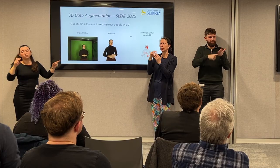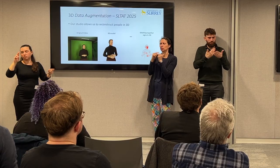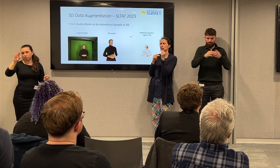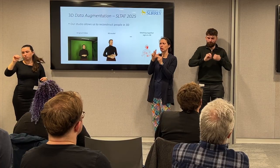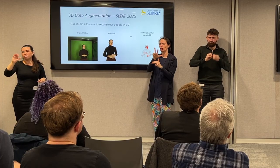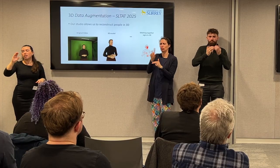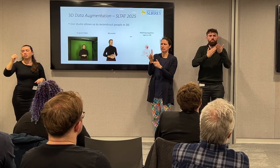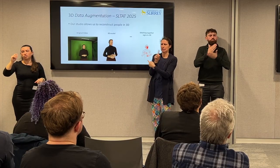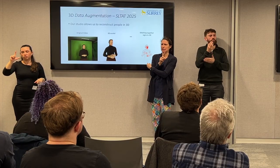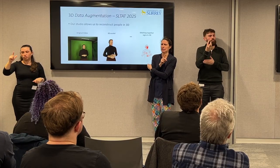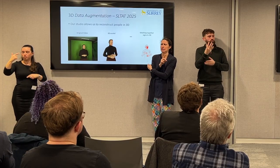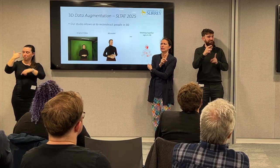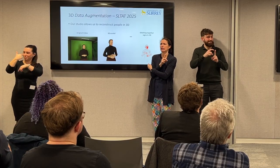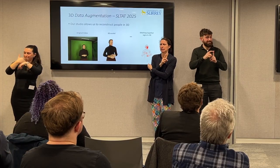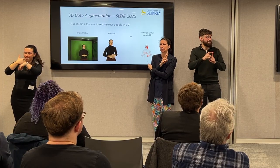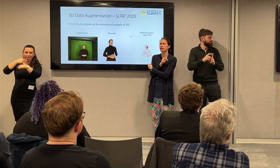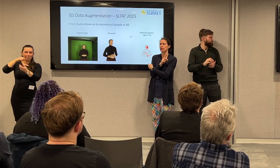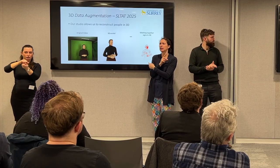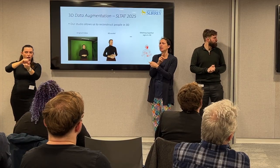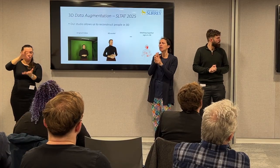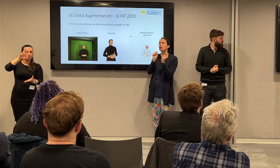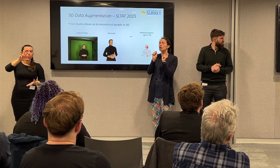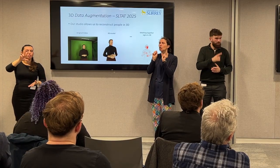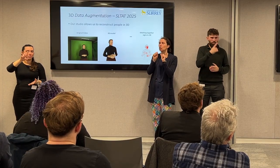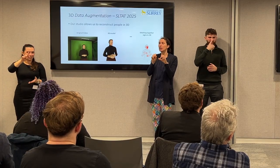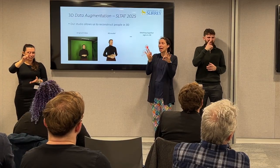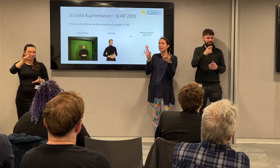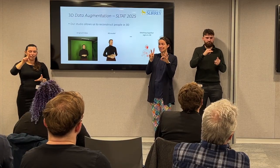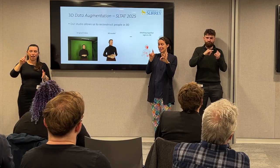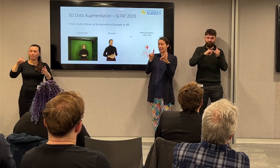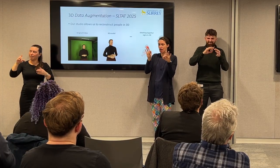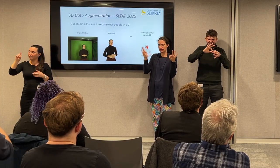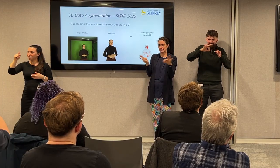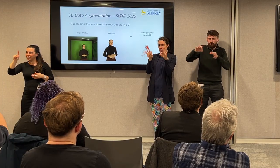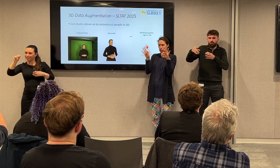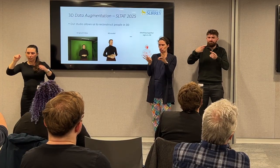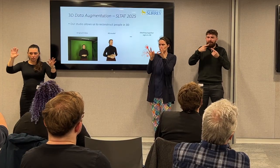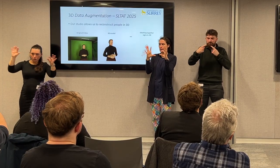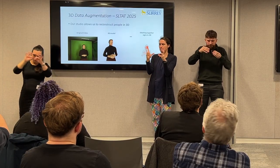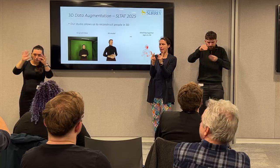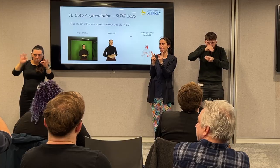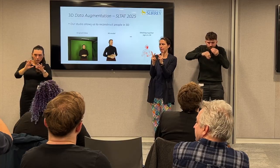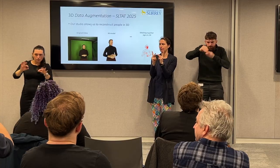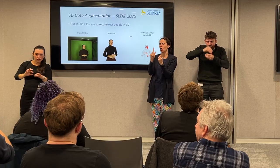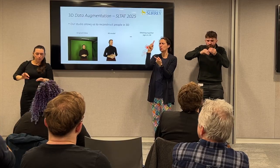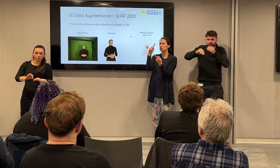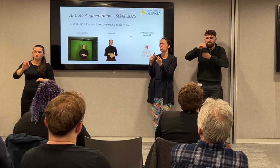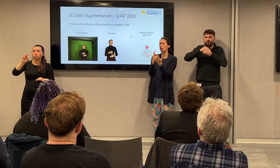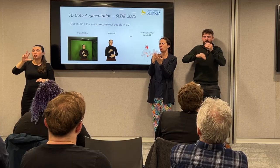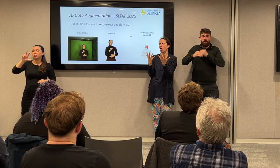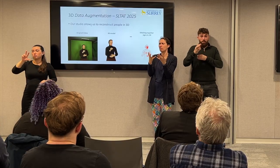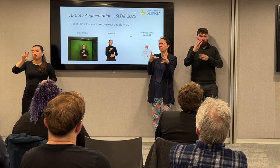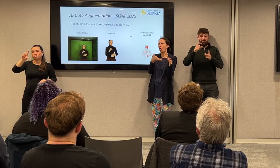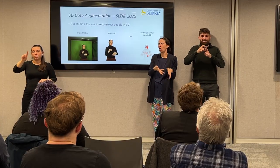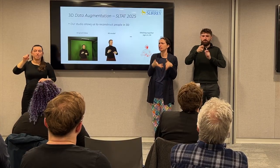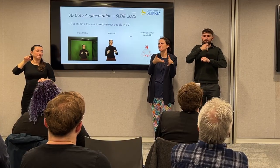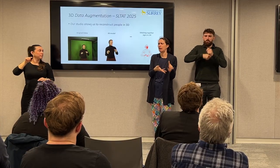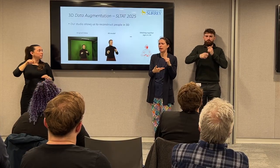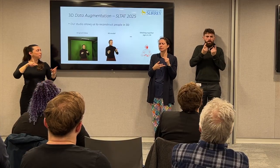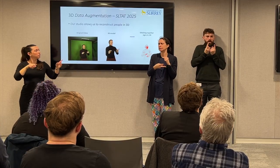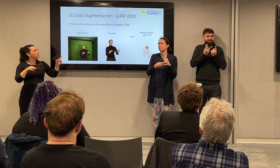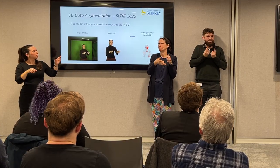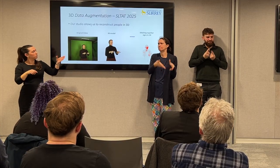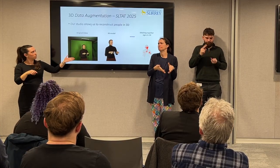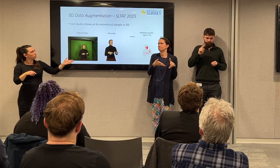And then we can stitch data back together, and because it's all done in 3D, that reduces a lot of artifacts. So I'll just play